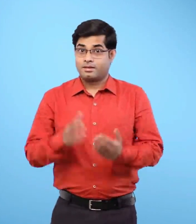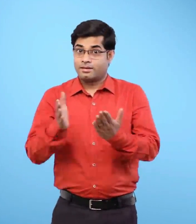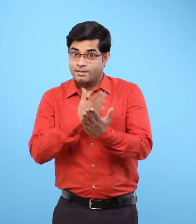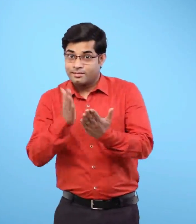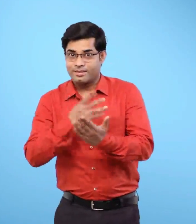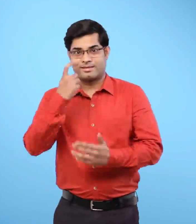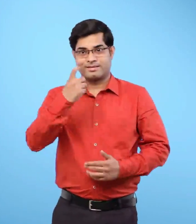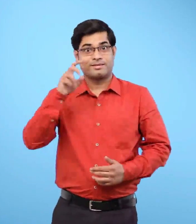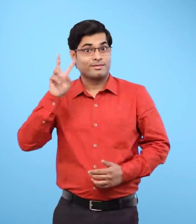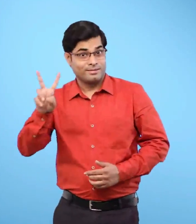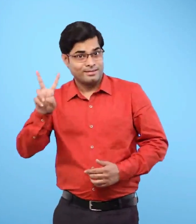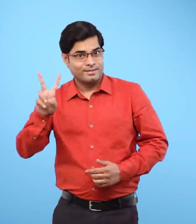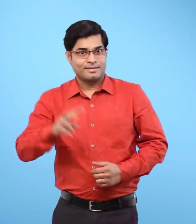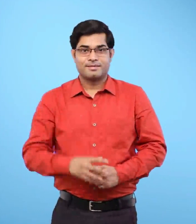Page number 72.